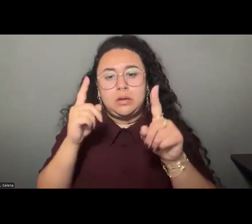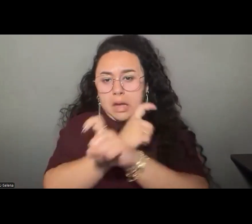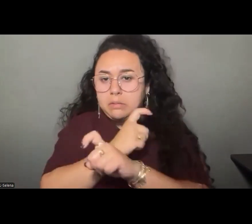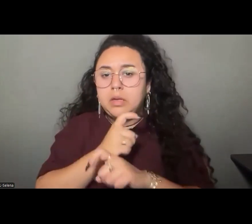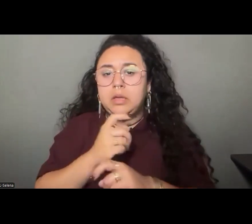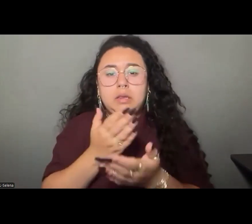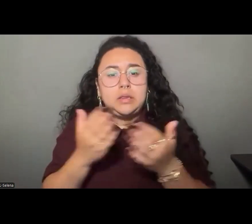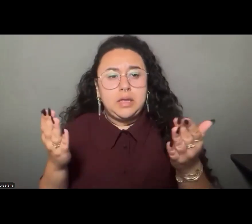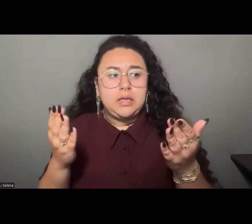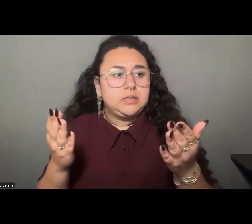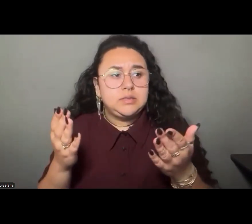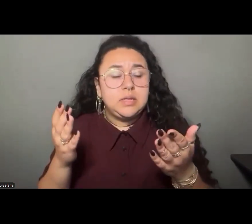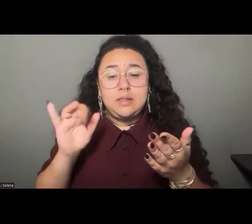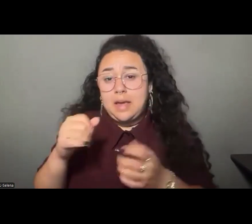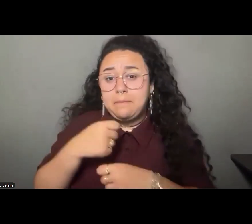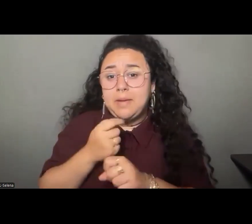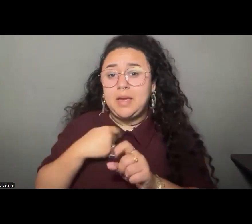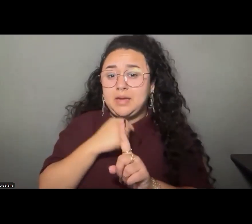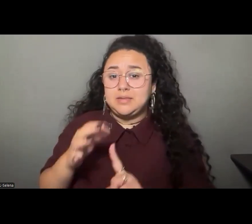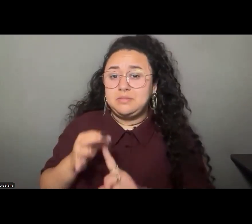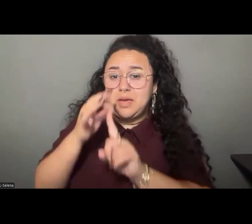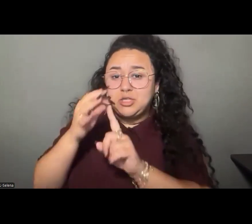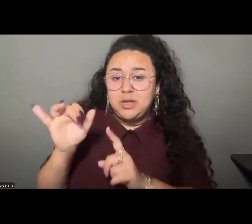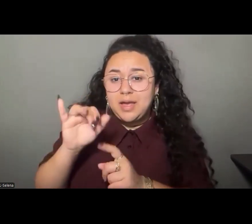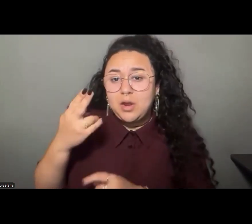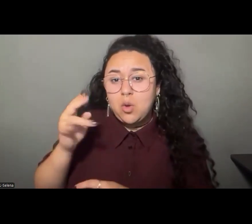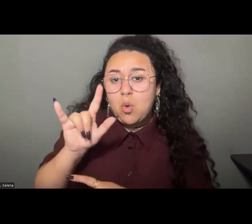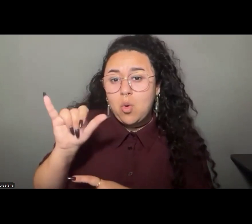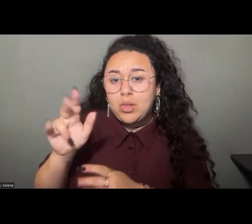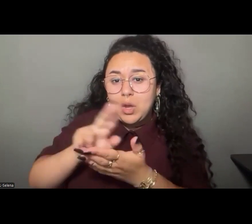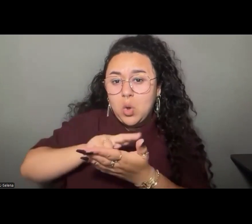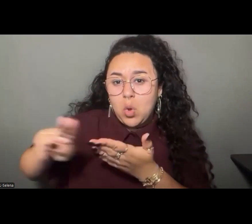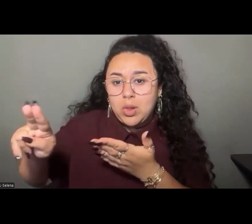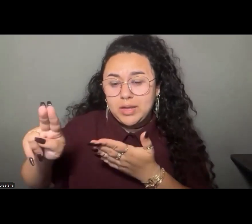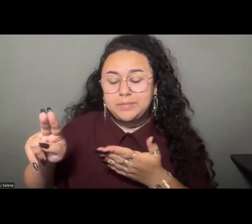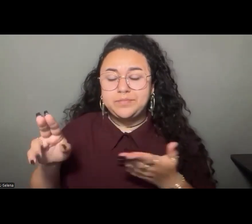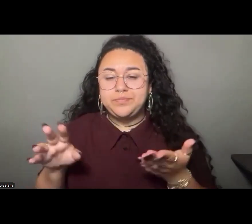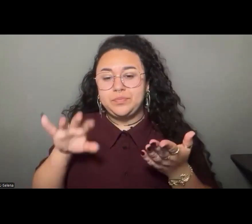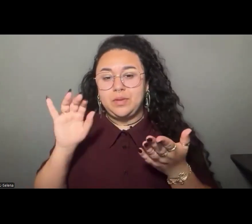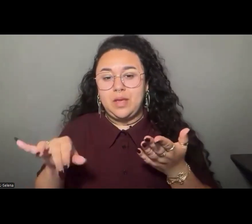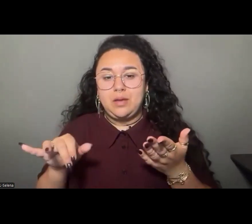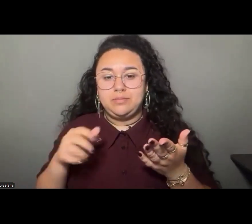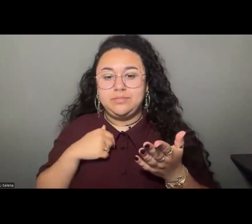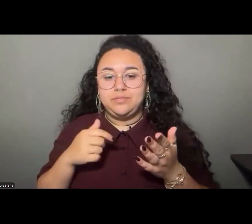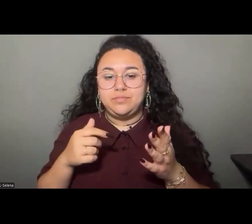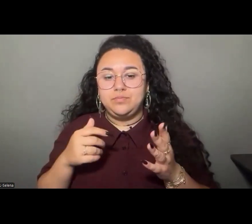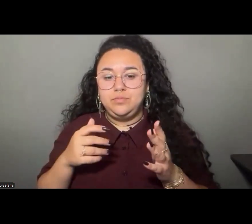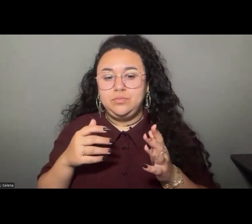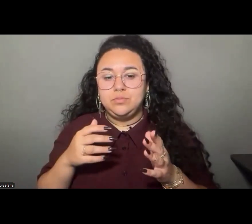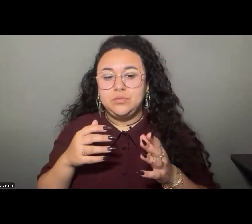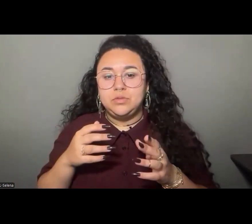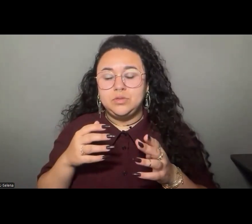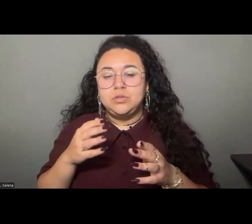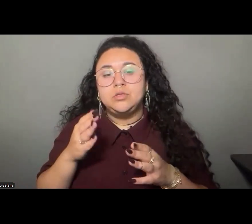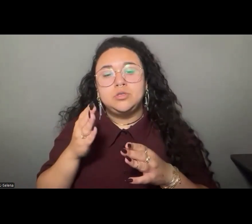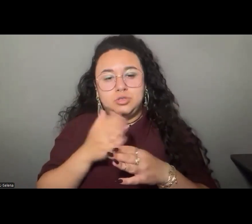holy. Um, and so, yeah, and okay, I'm just going to do the quick screen share because it's cute.